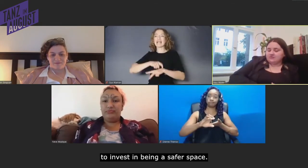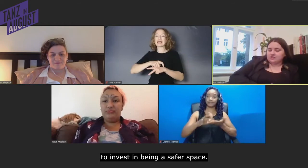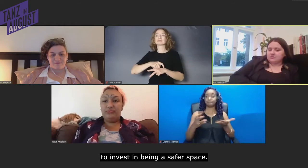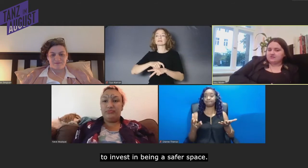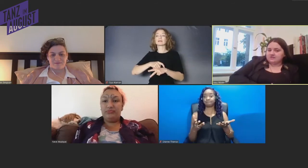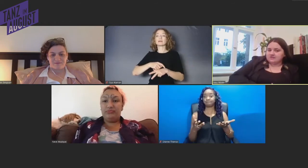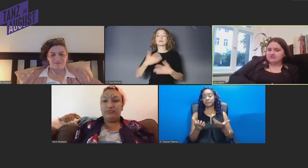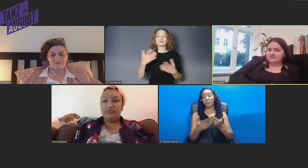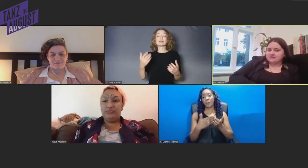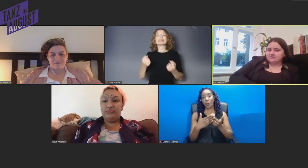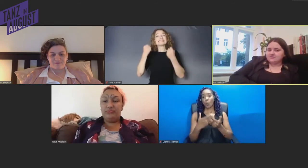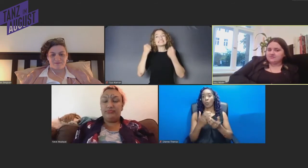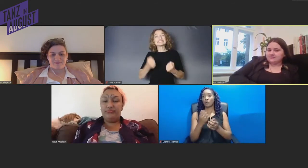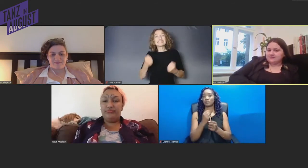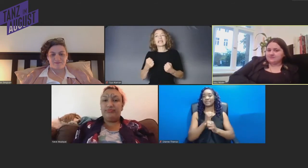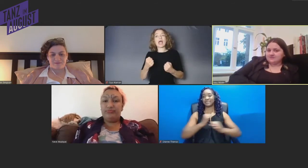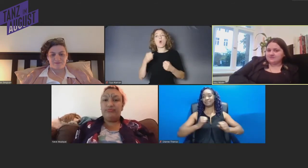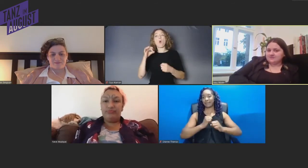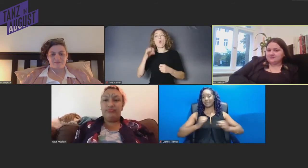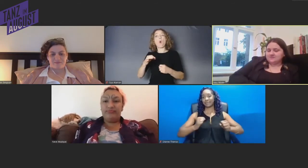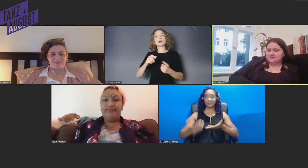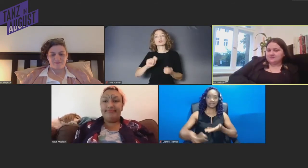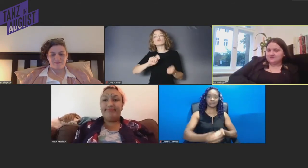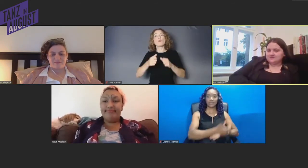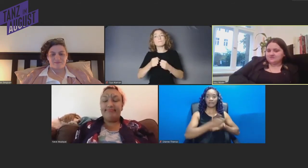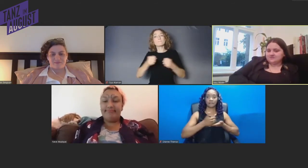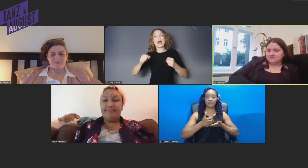safer spaces.